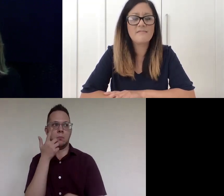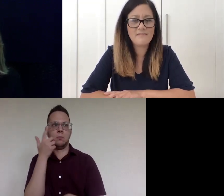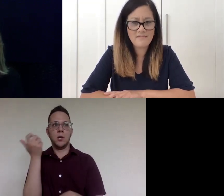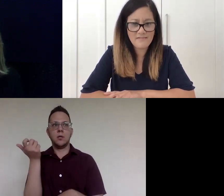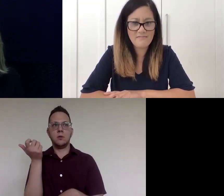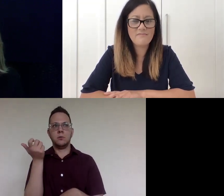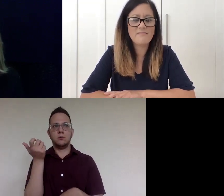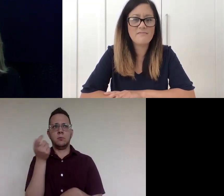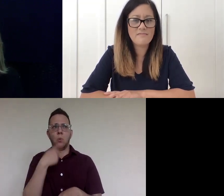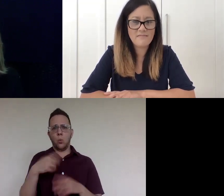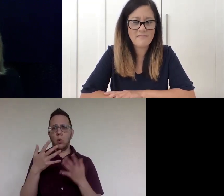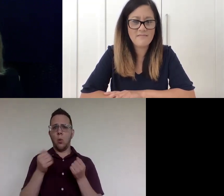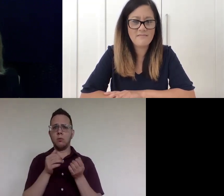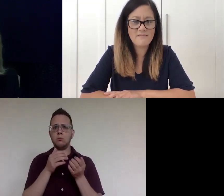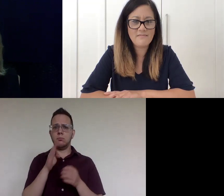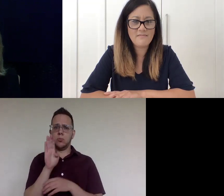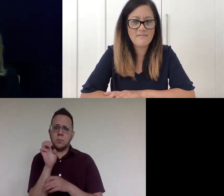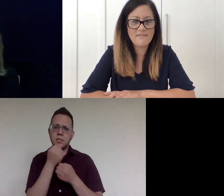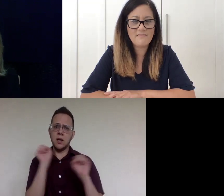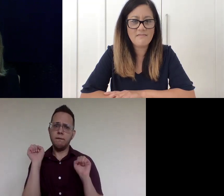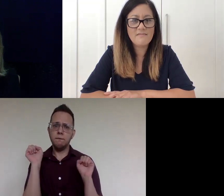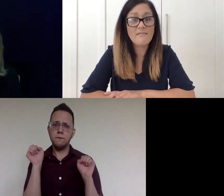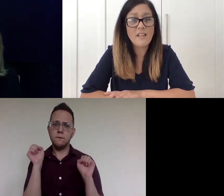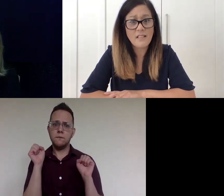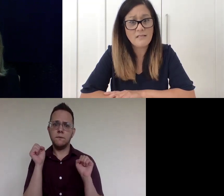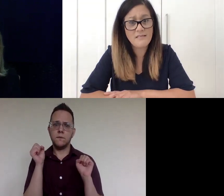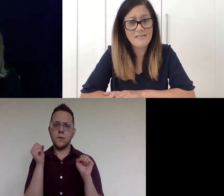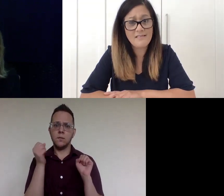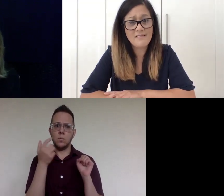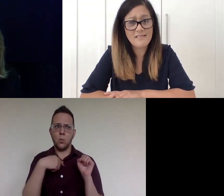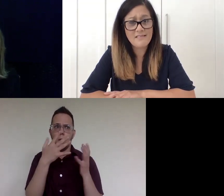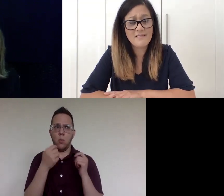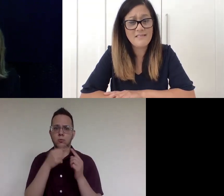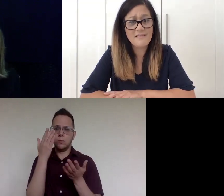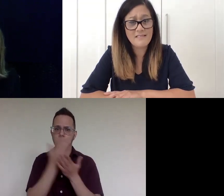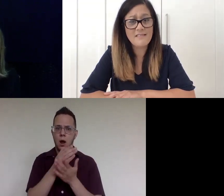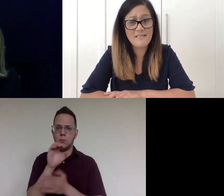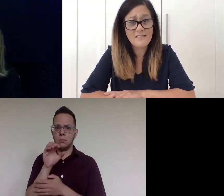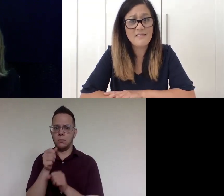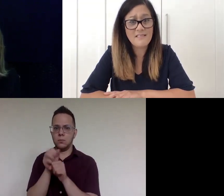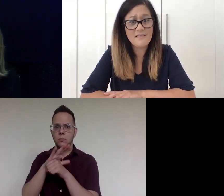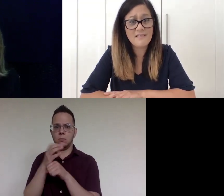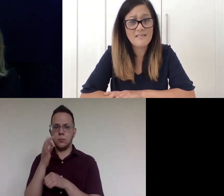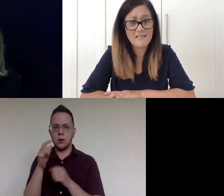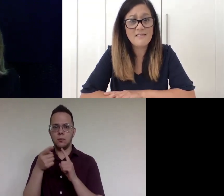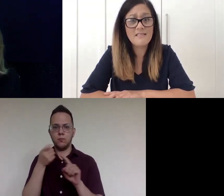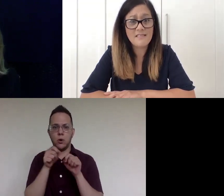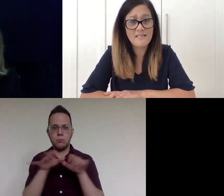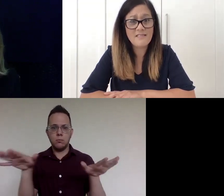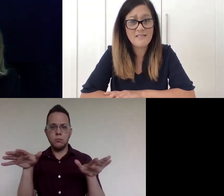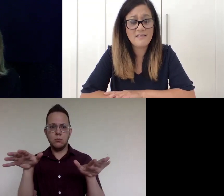their requirements, because we want to be safe and we want to stop the spread of COVID-19.